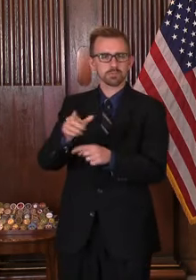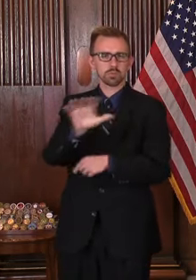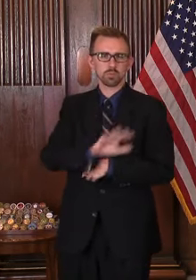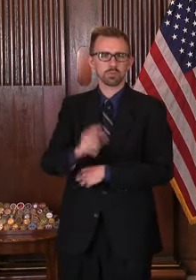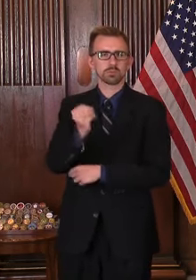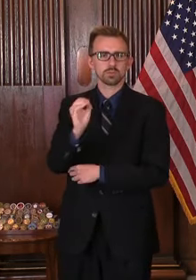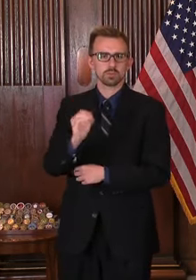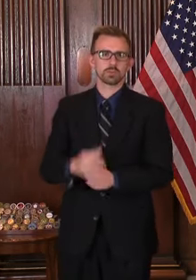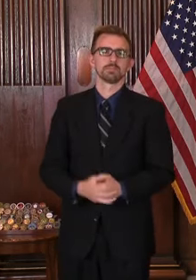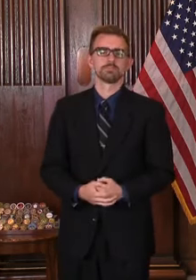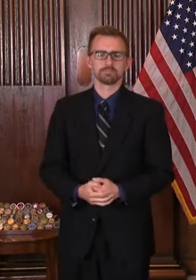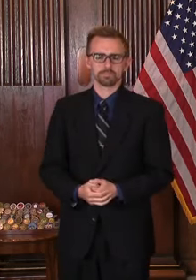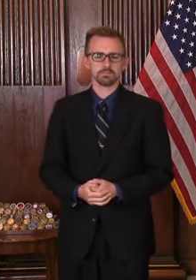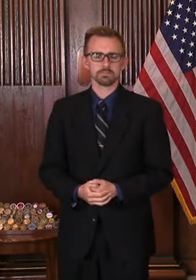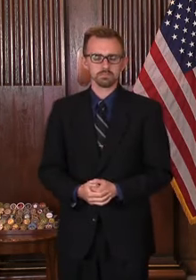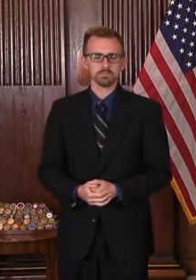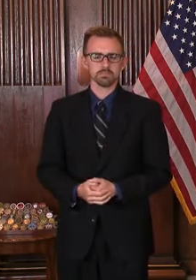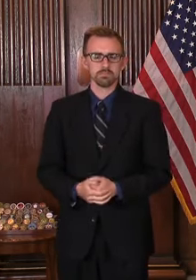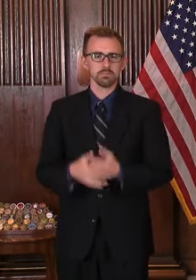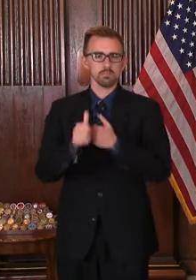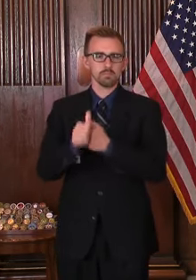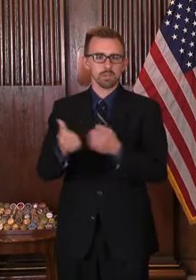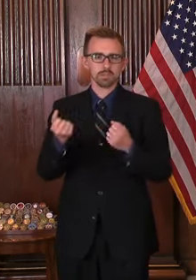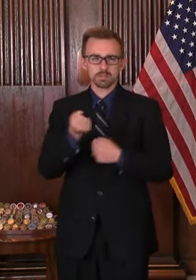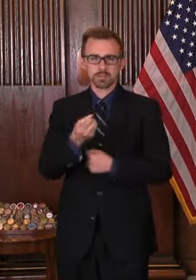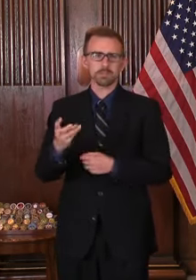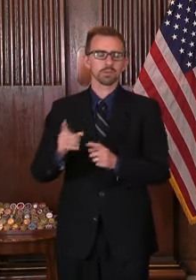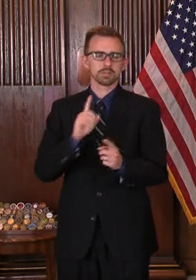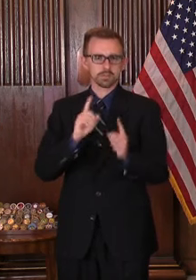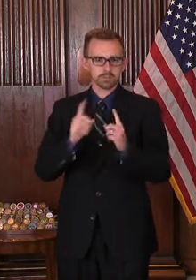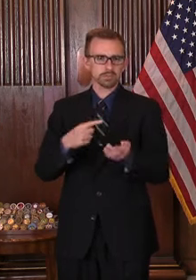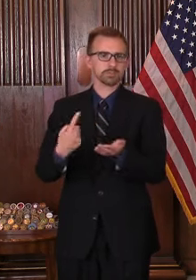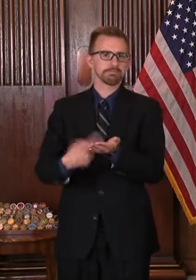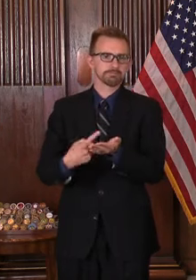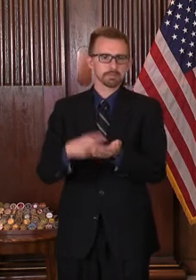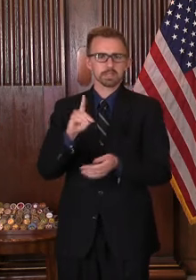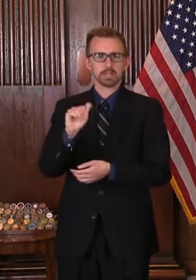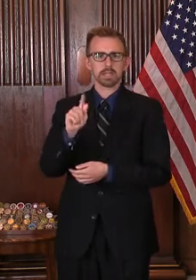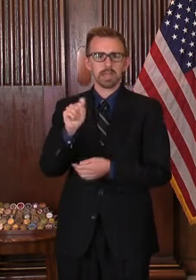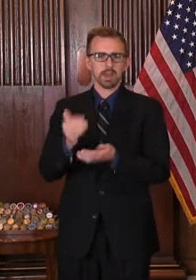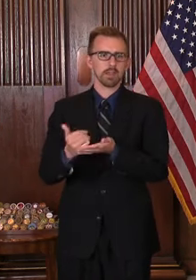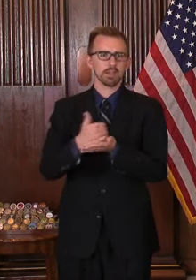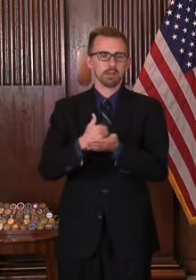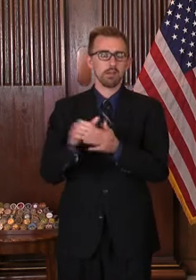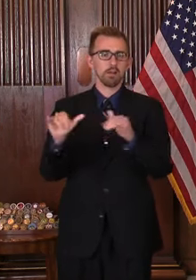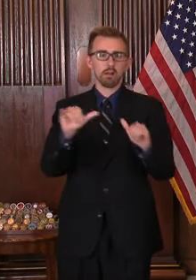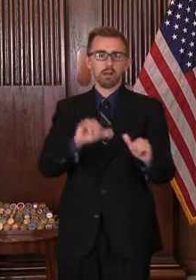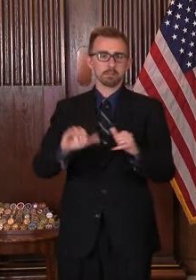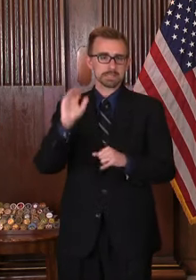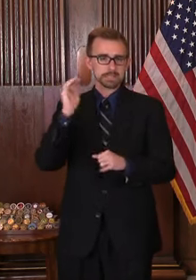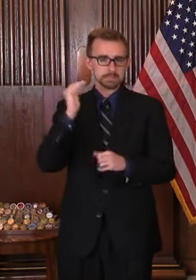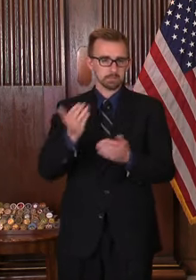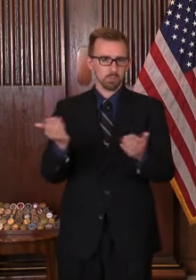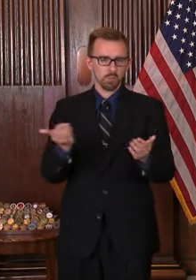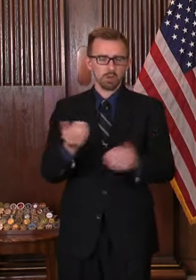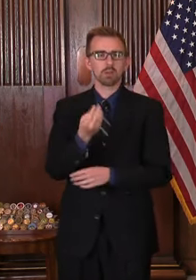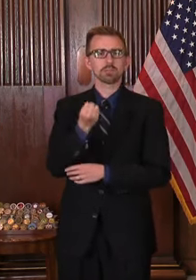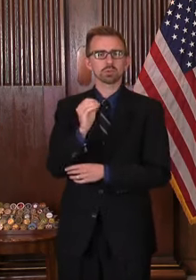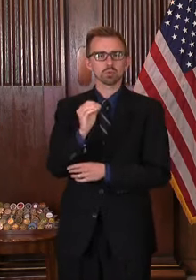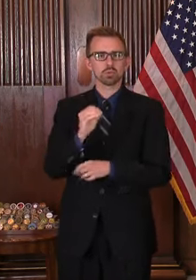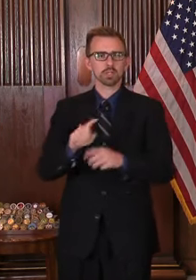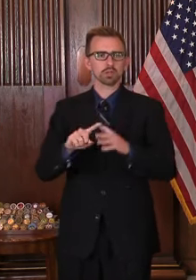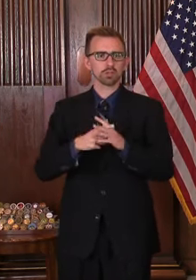state. Based on numerous conversations and recent data, the common theme is that Missouri is